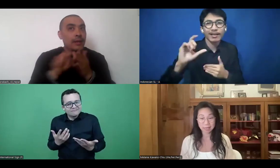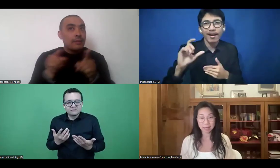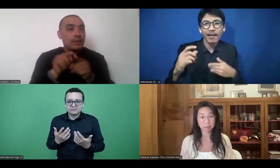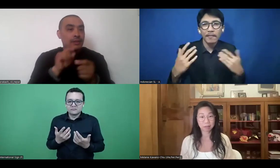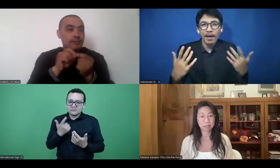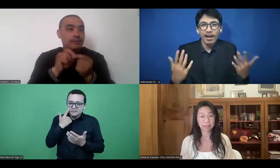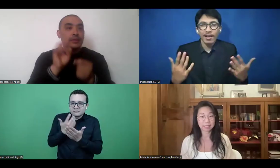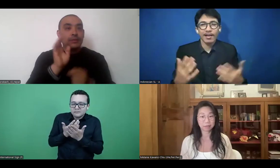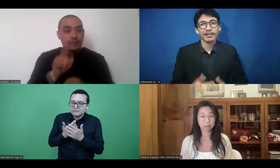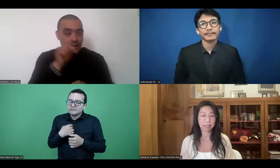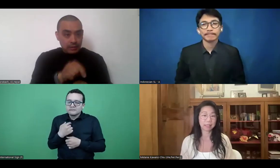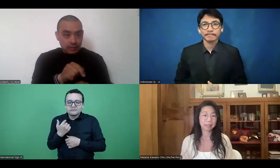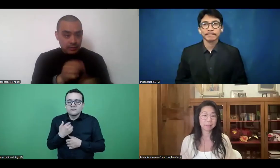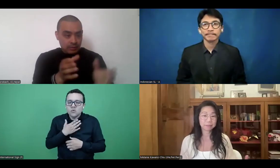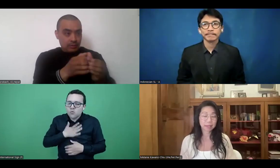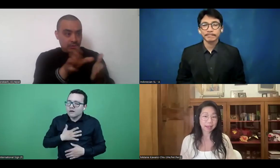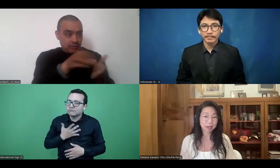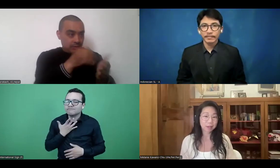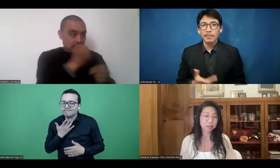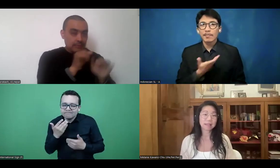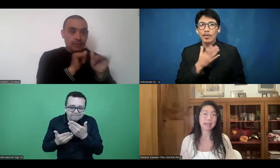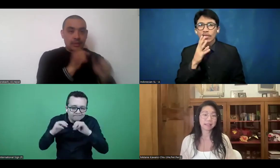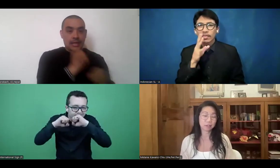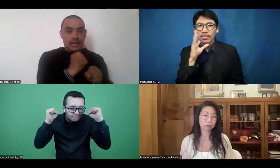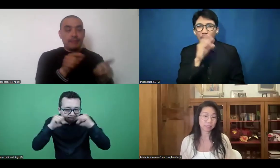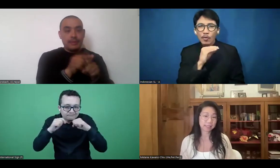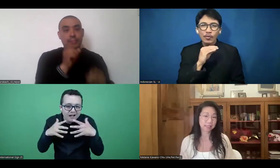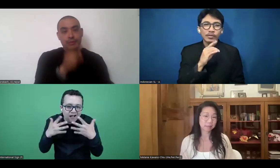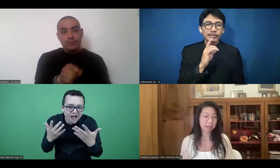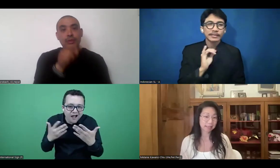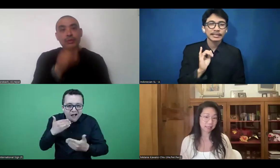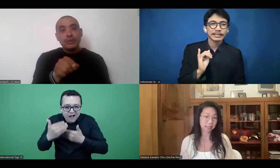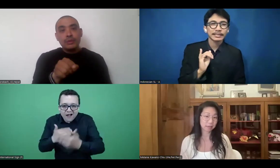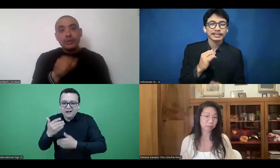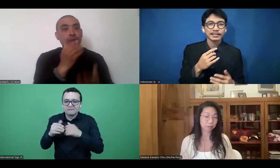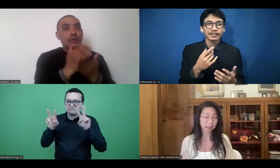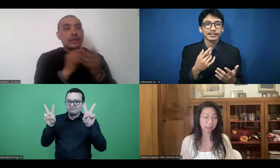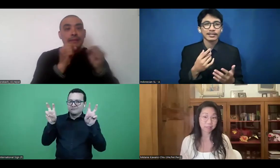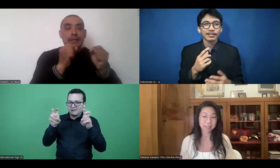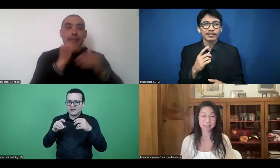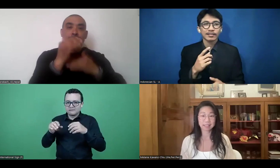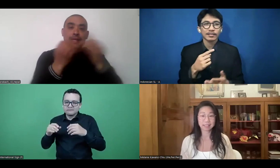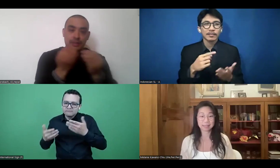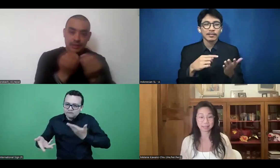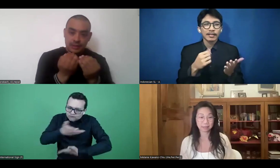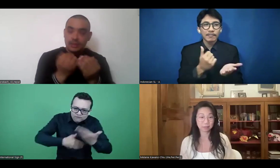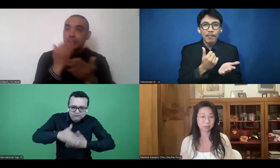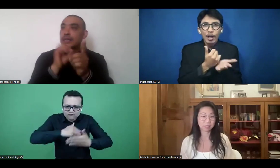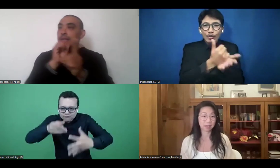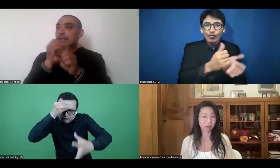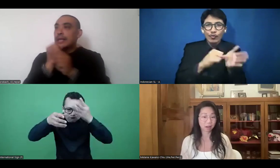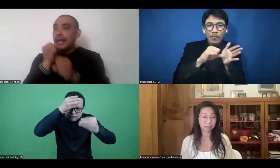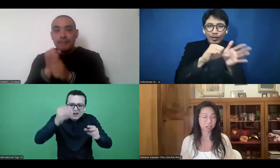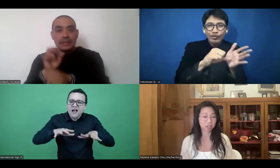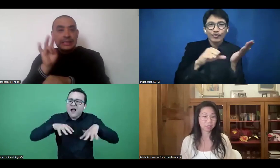doing today, peer and collective learning. How did that increased capacity for advocacy, skills,